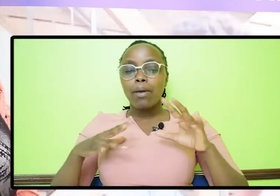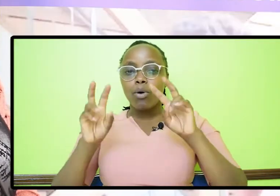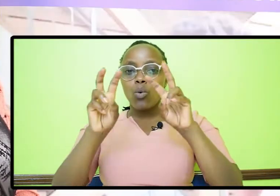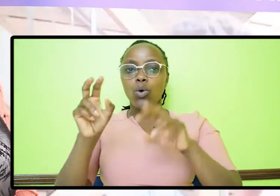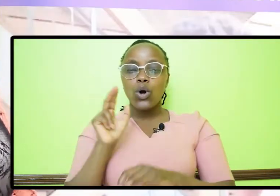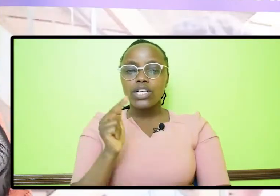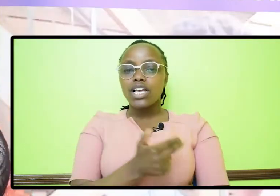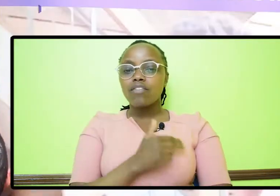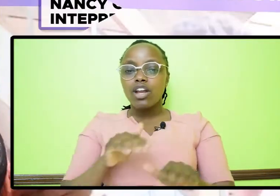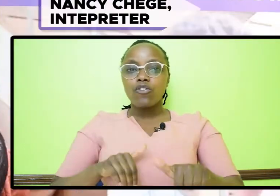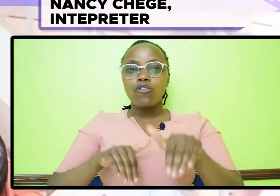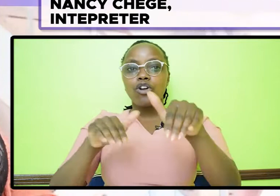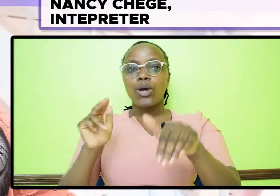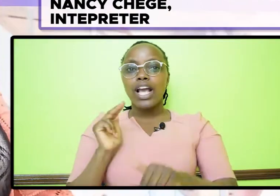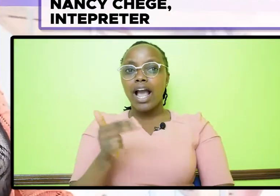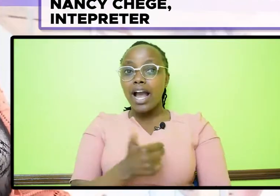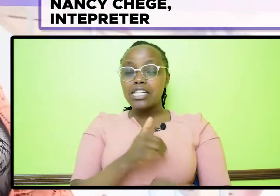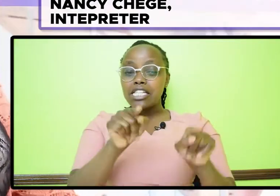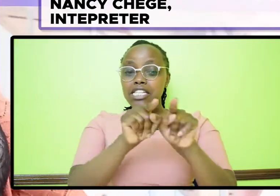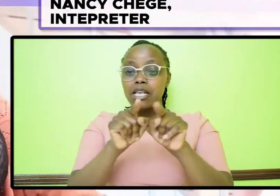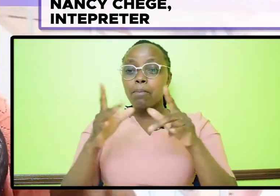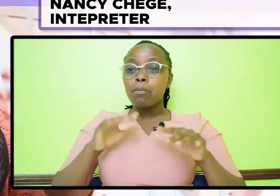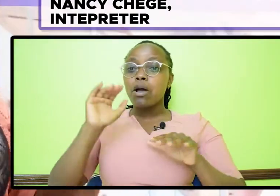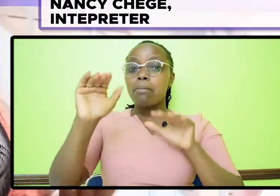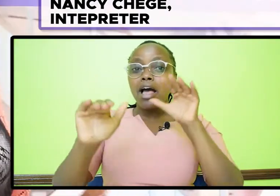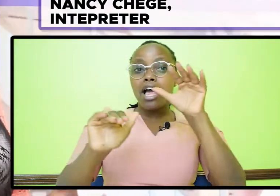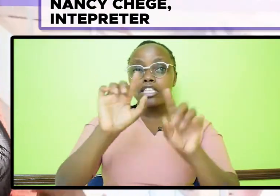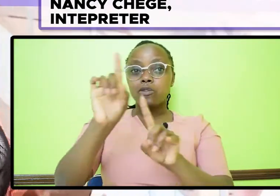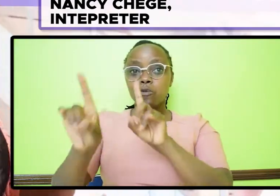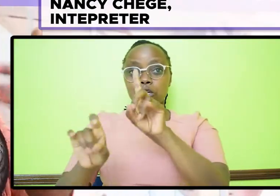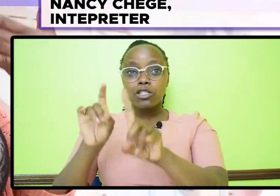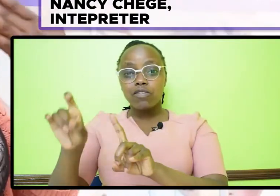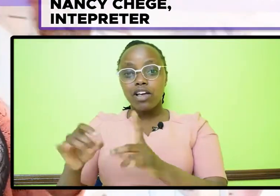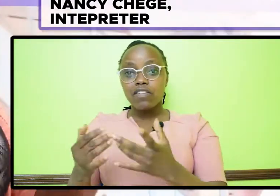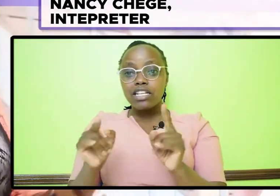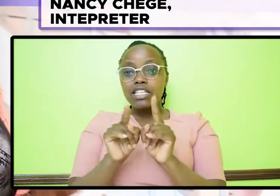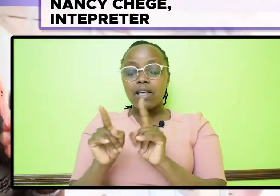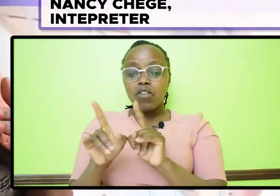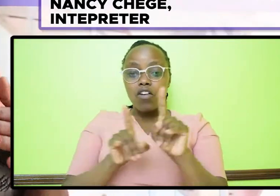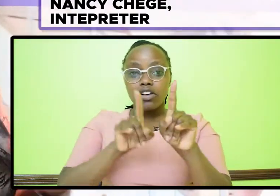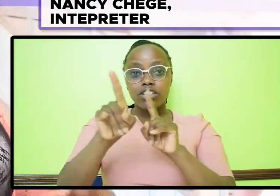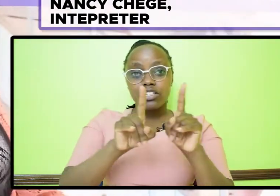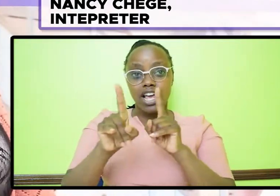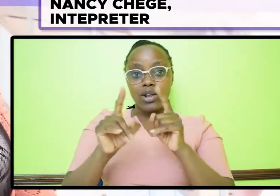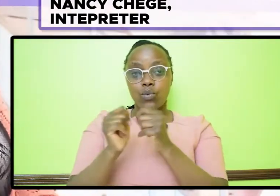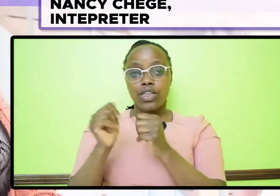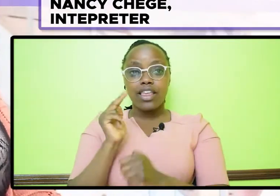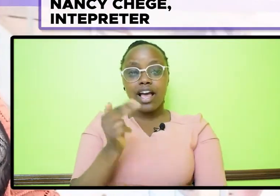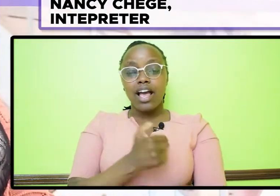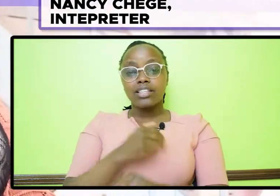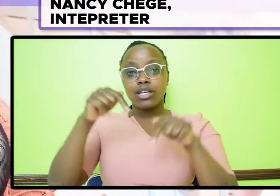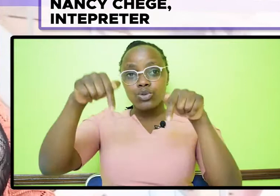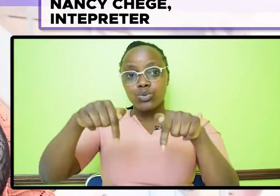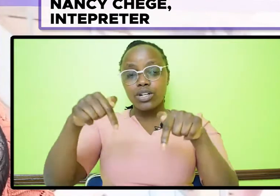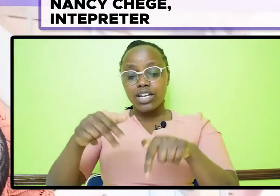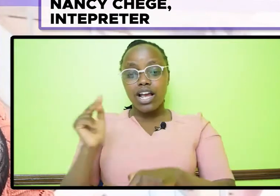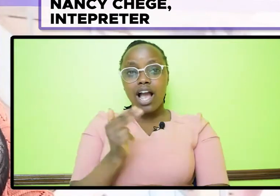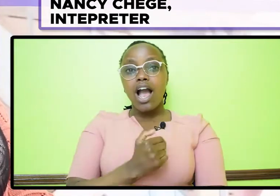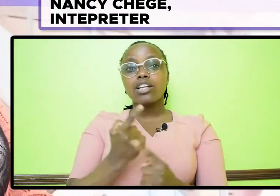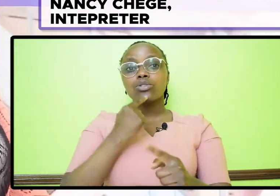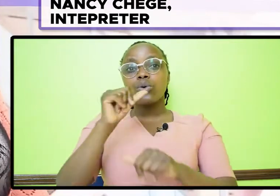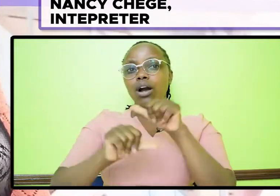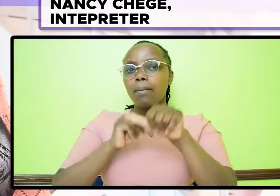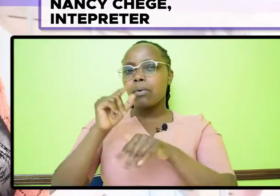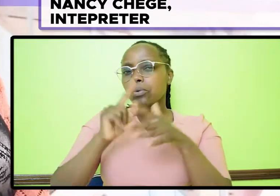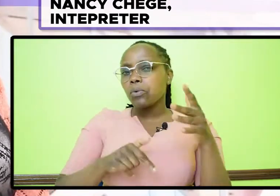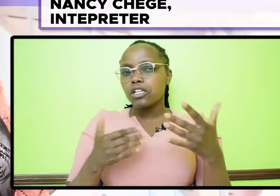who have been watching us, who have been following us, who have been asking questions, who have walked this journey with us. We are here